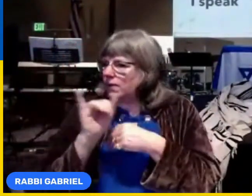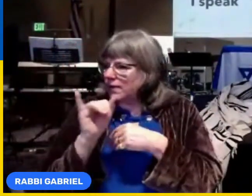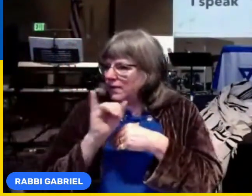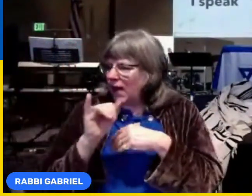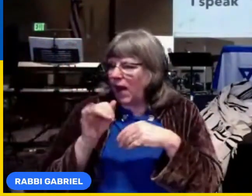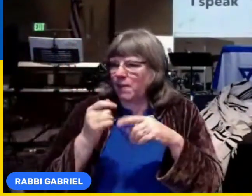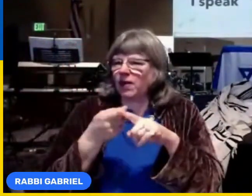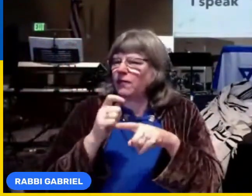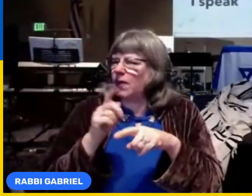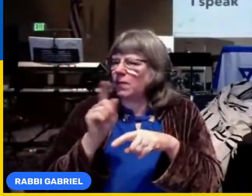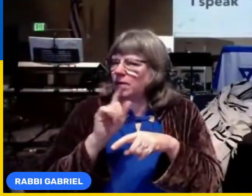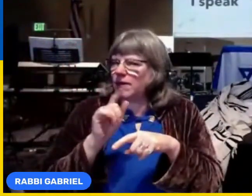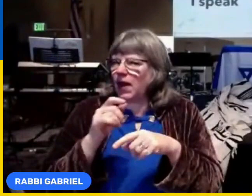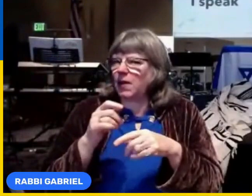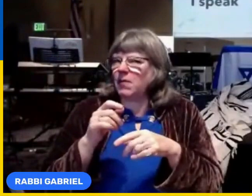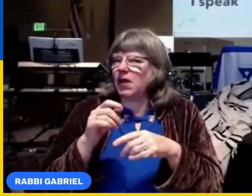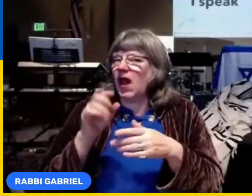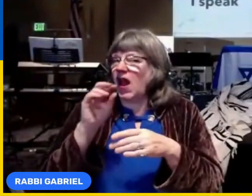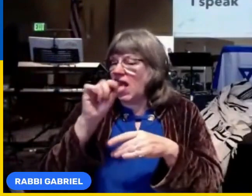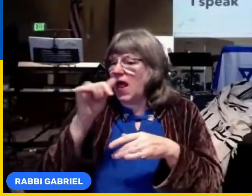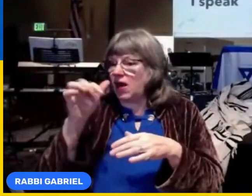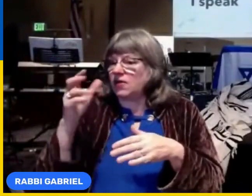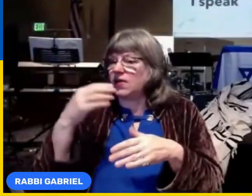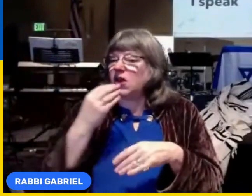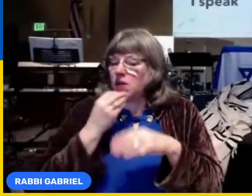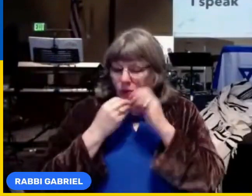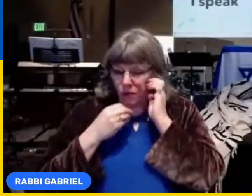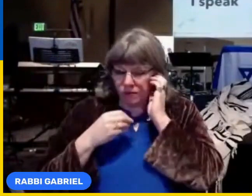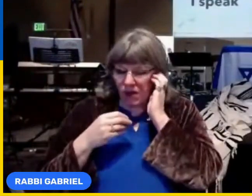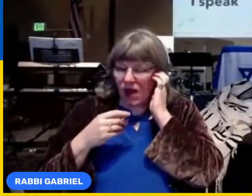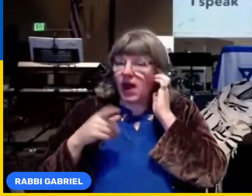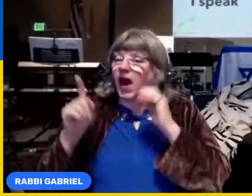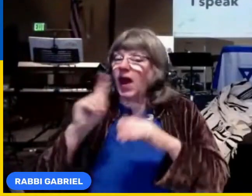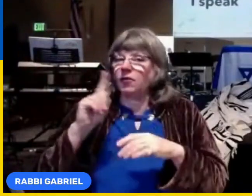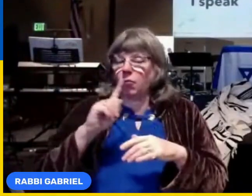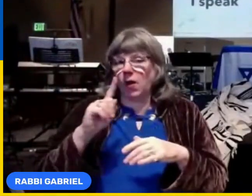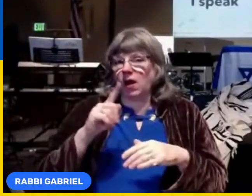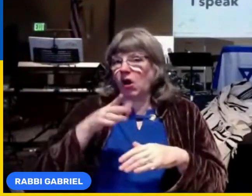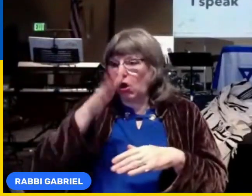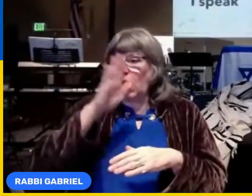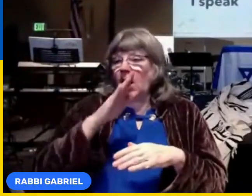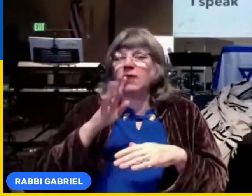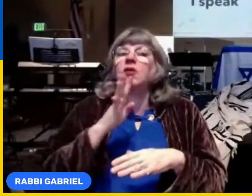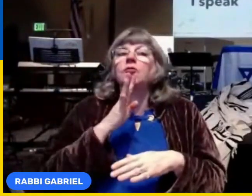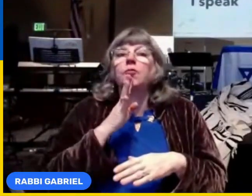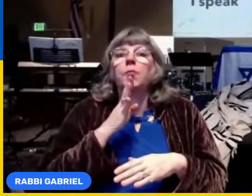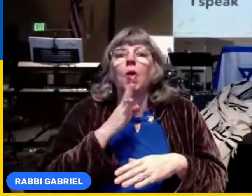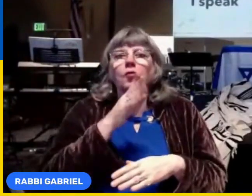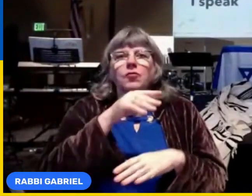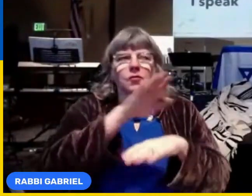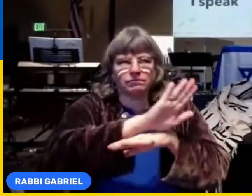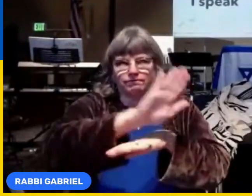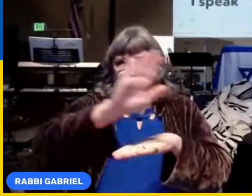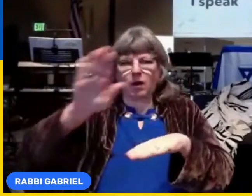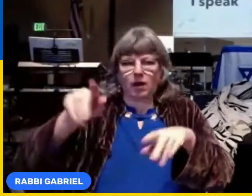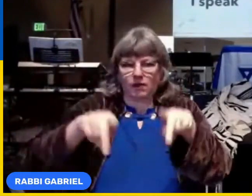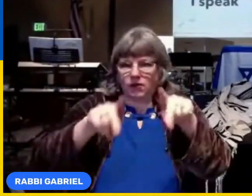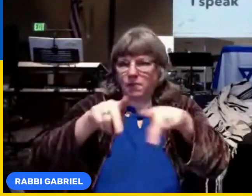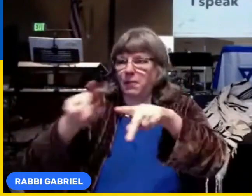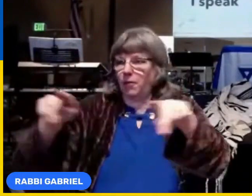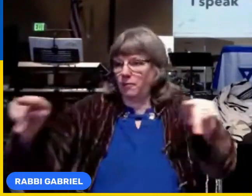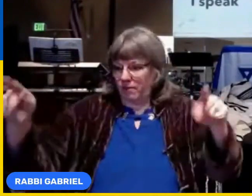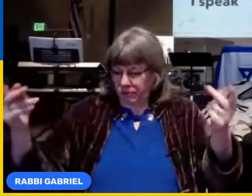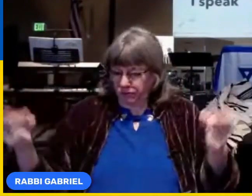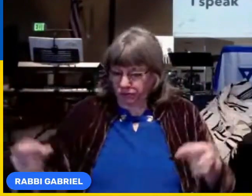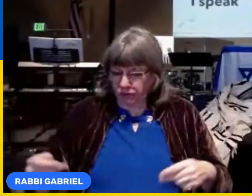God spoke to his people. So for 40 years, what was Moshe doing? He